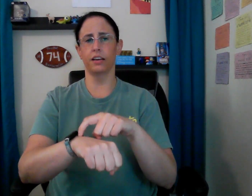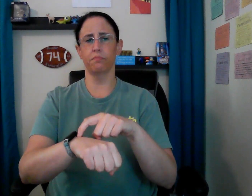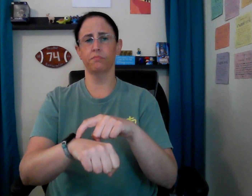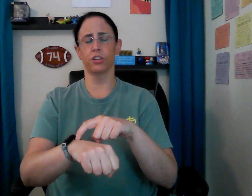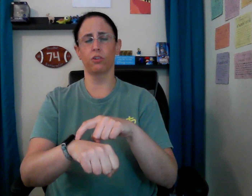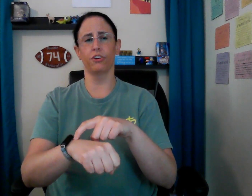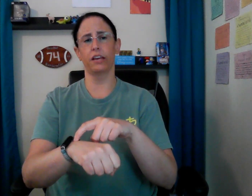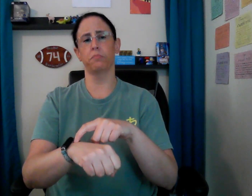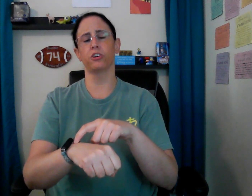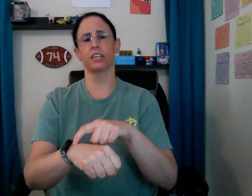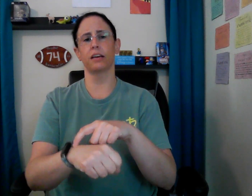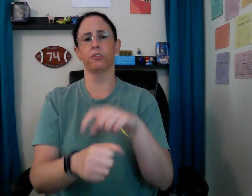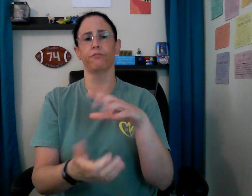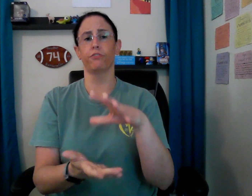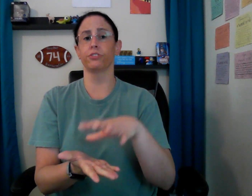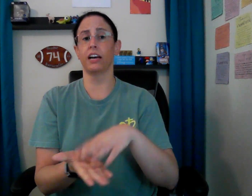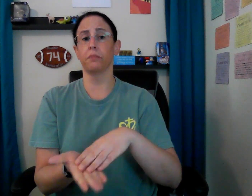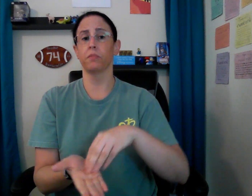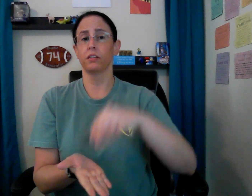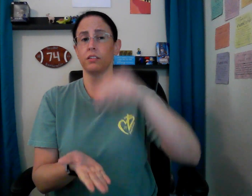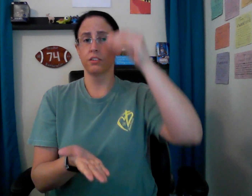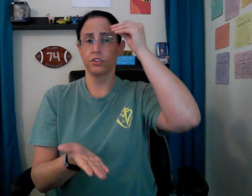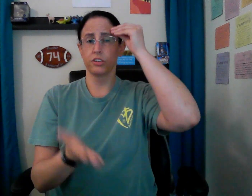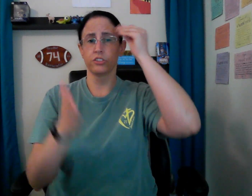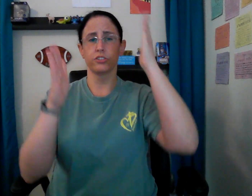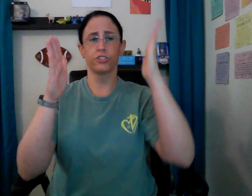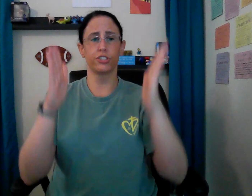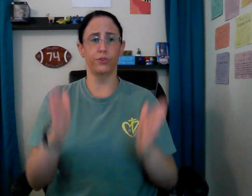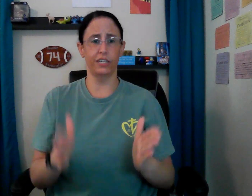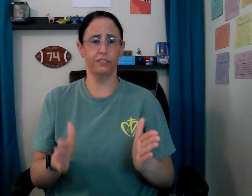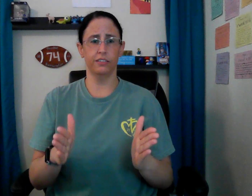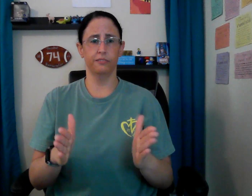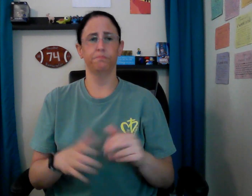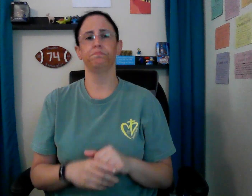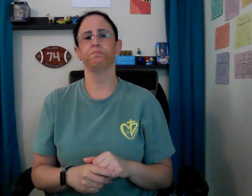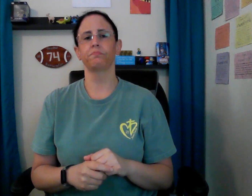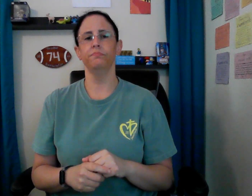full-time. So are they a part-time or full-time student?